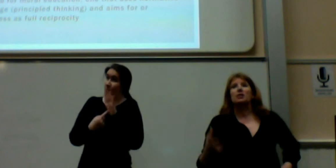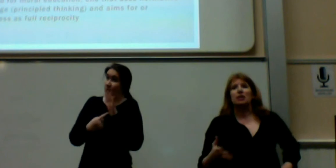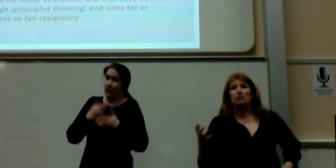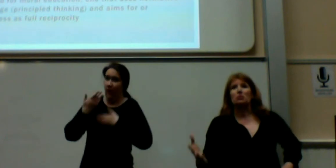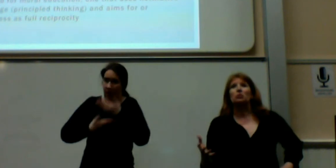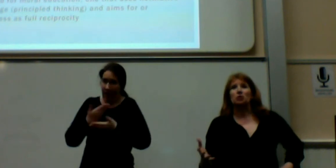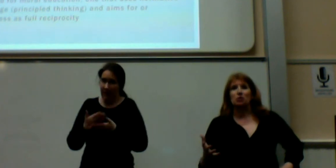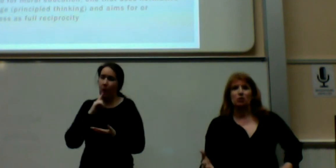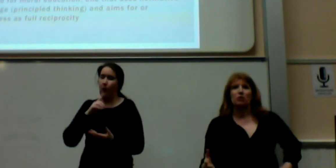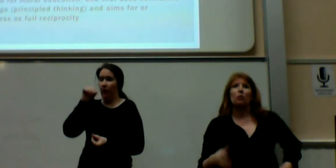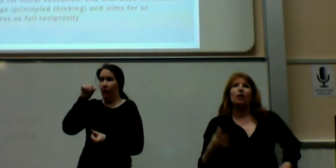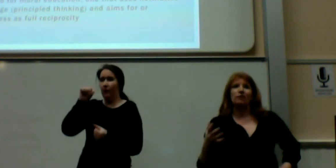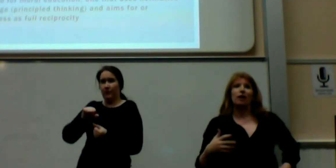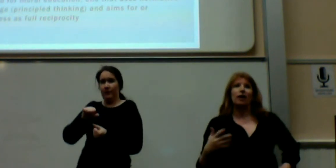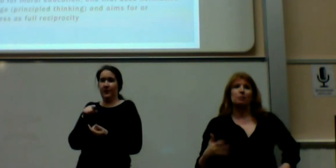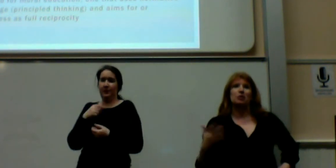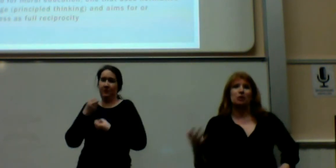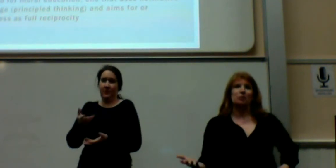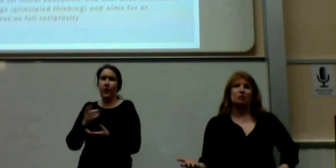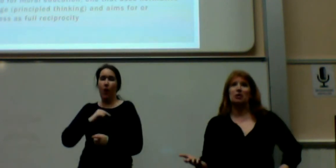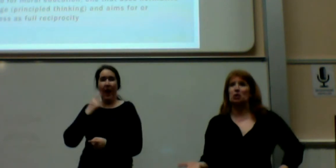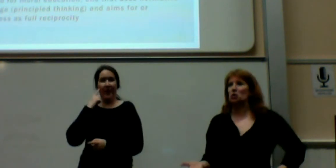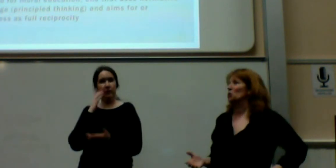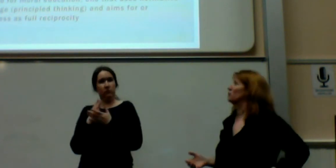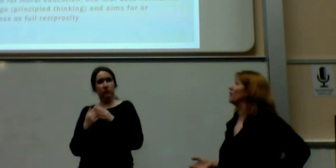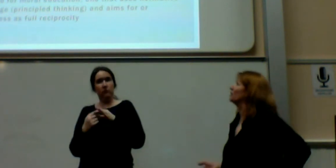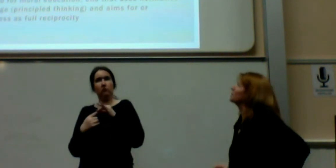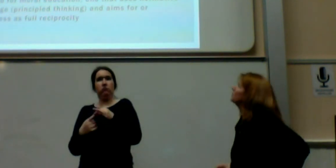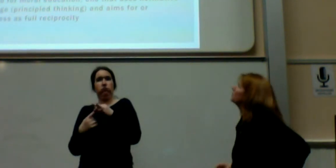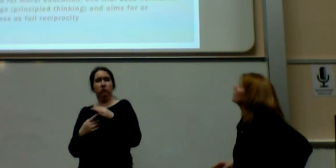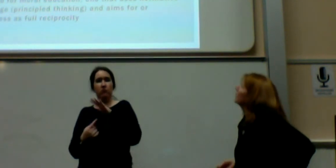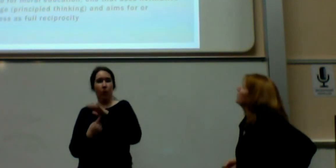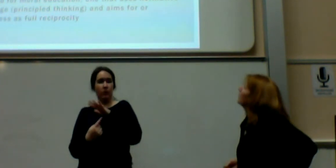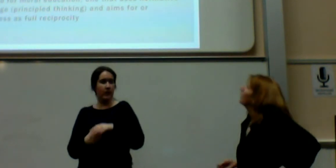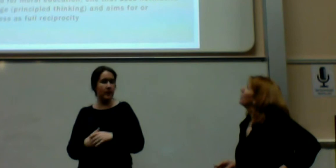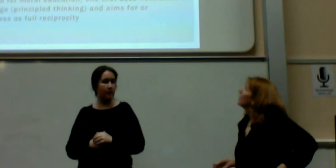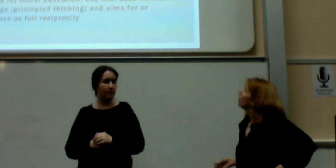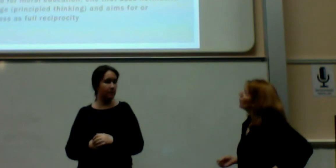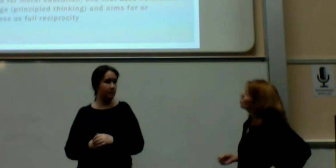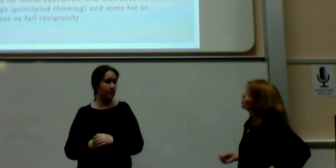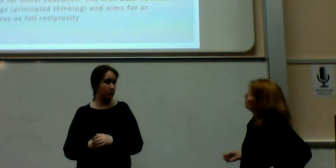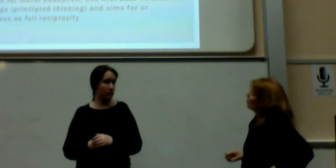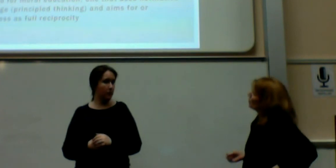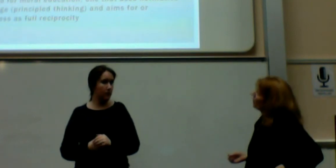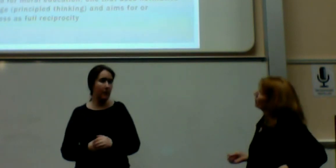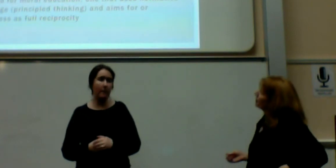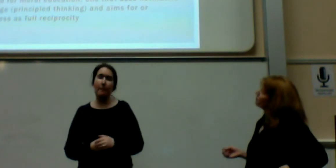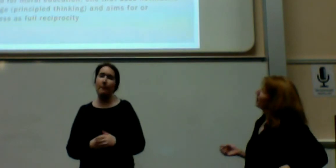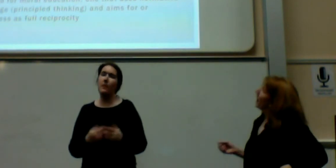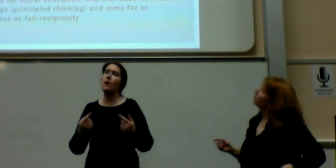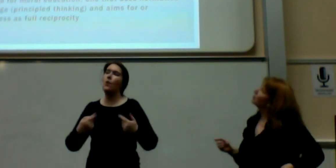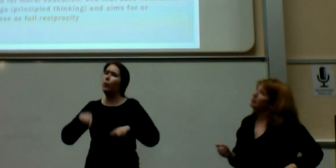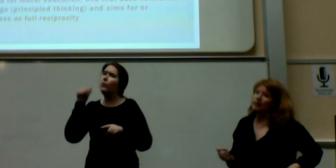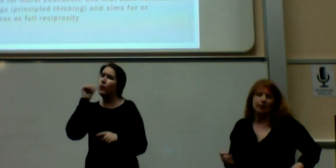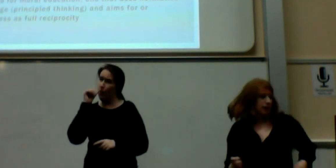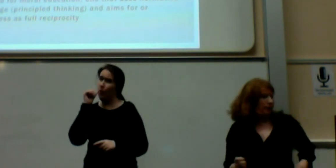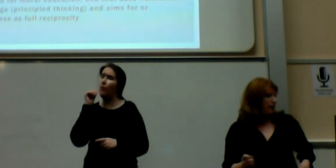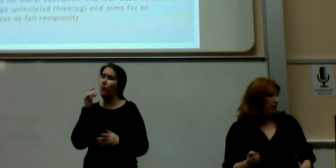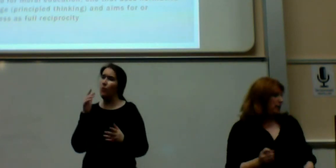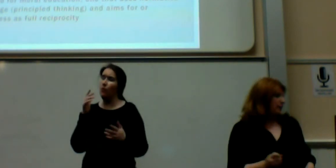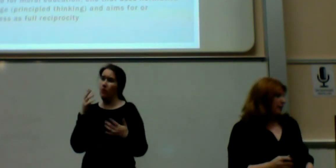But I'm going to give you only sort of what I'm particularly concerned about. We do know that there is